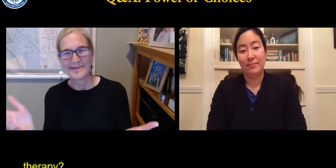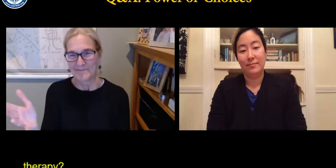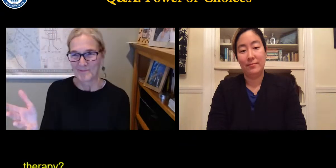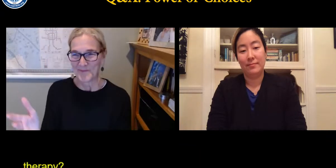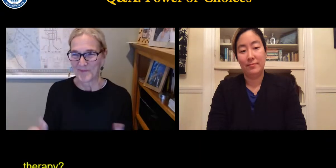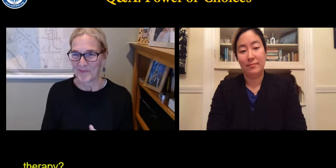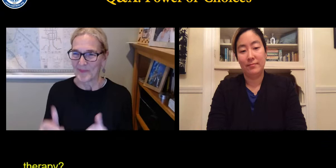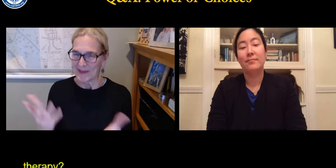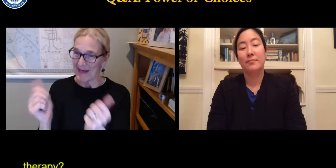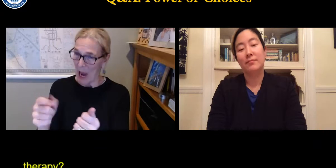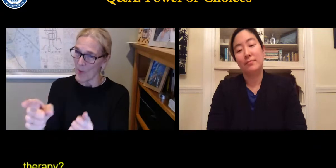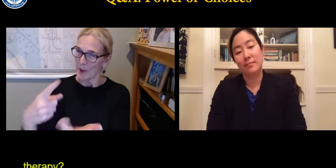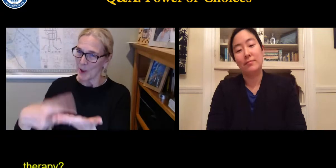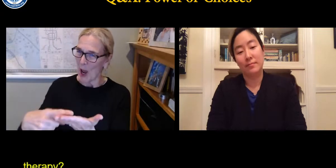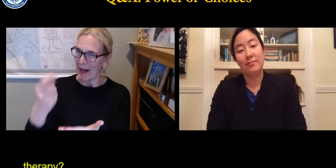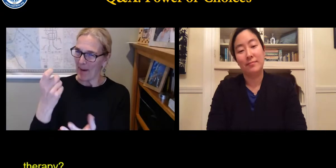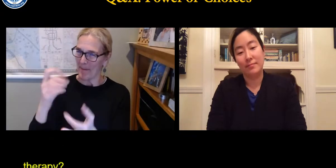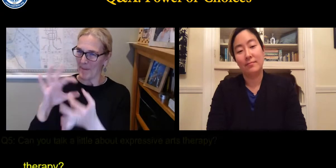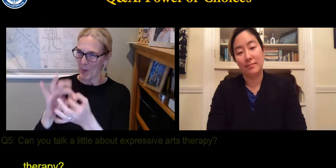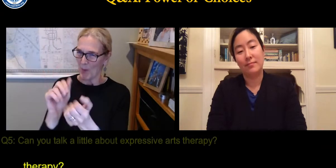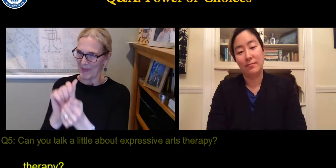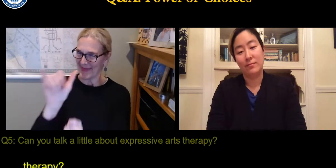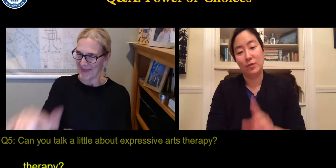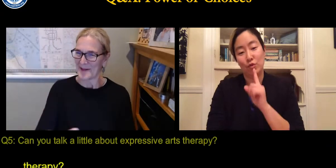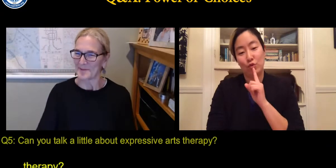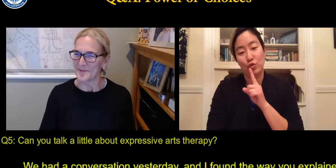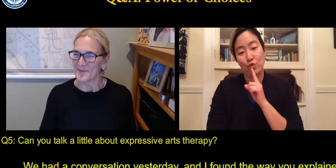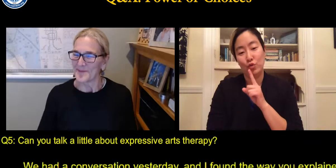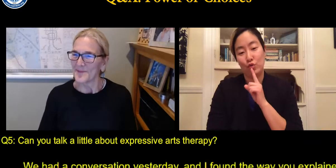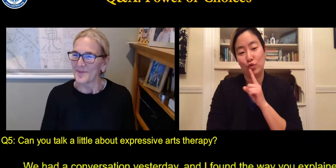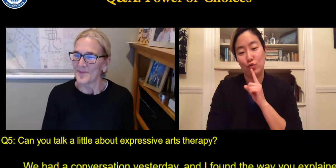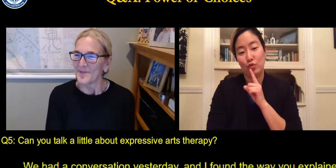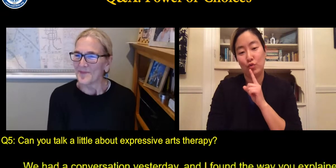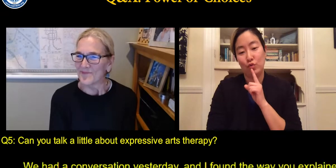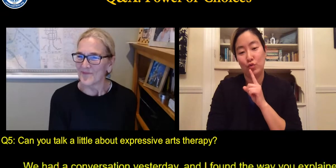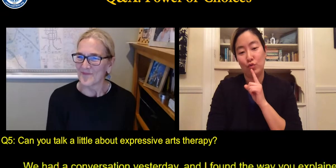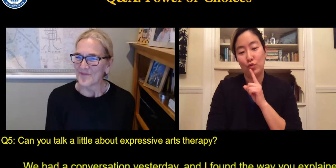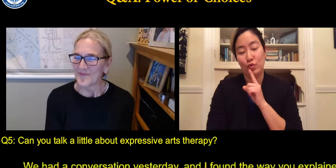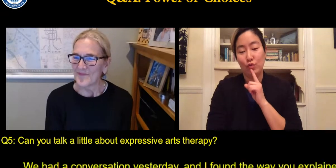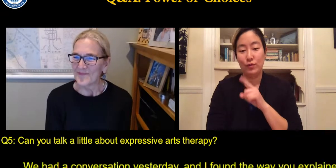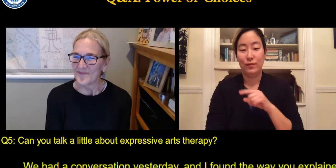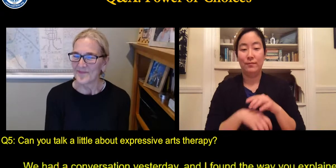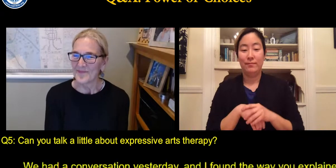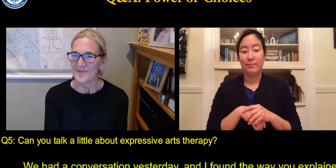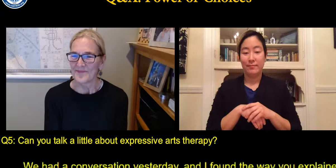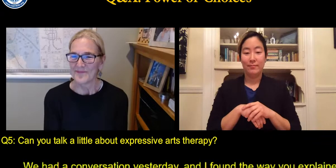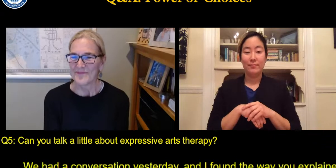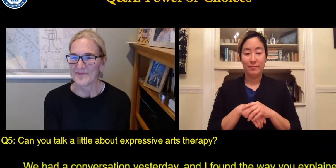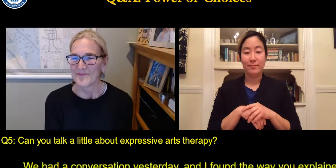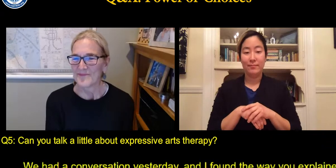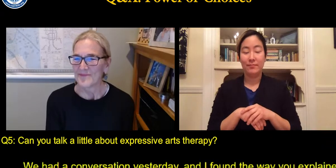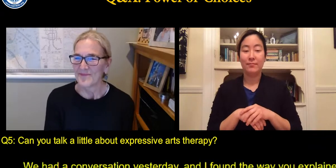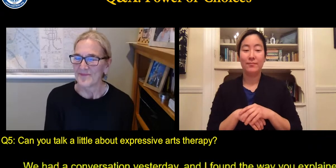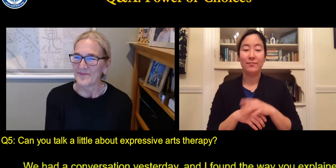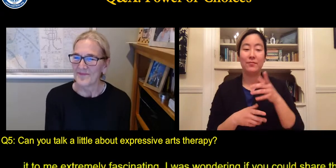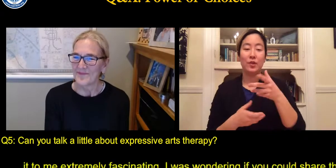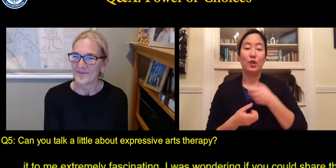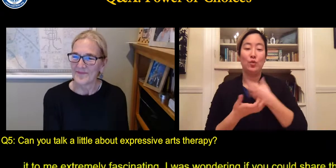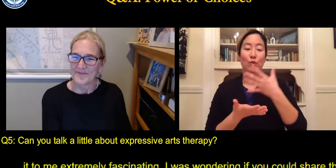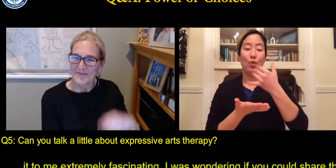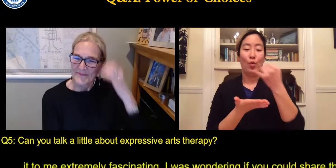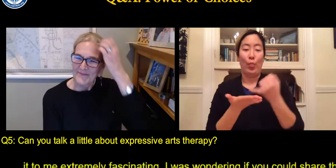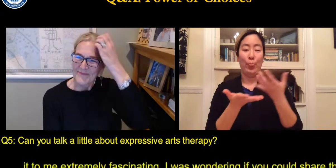if you would share the same explanation to help people understand the difference between art therapy and just talk therapy. Can you speak to